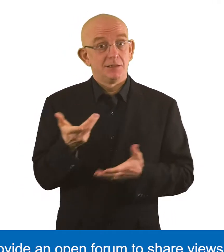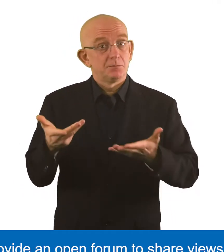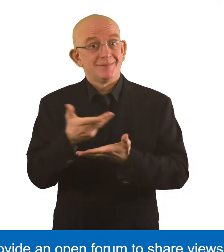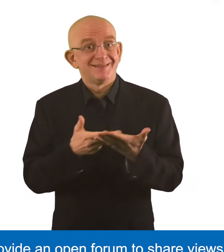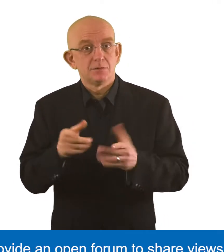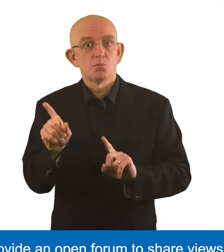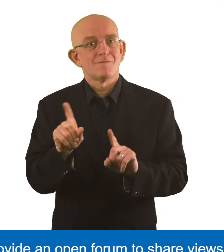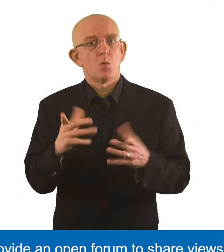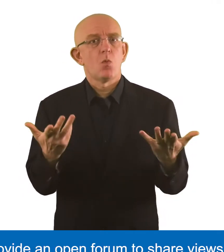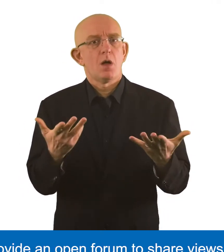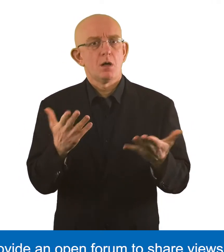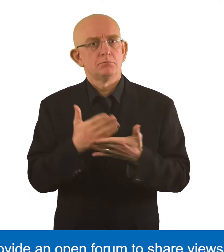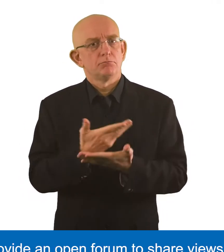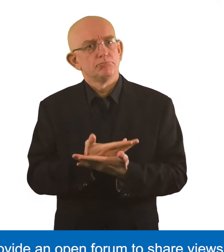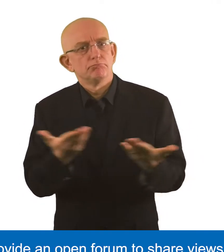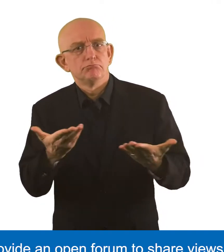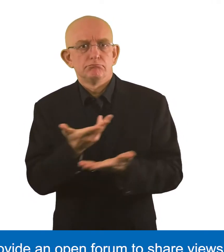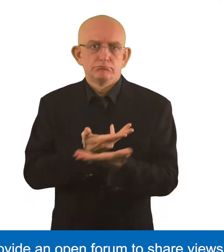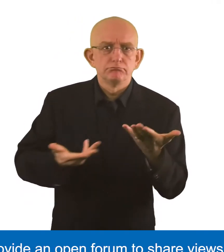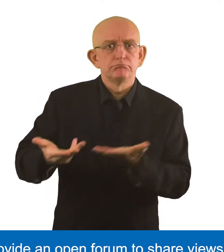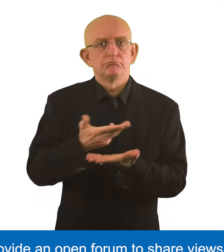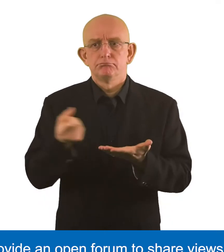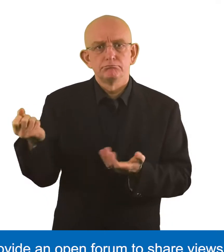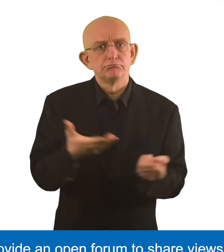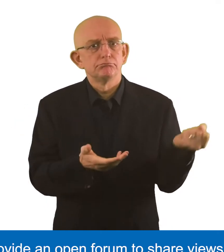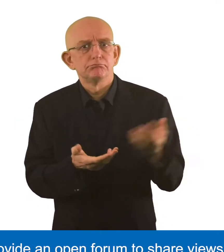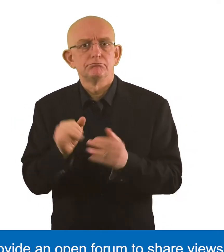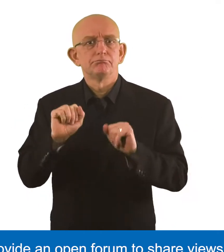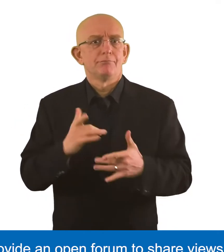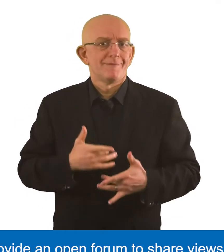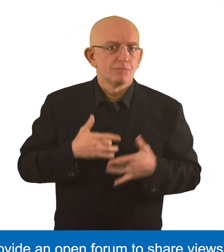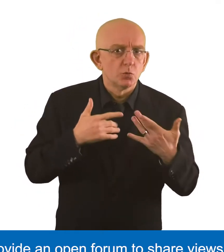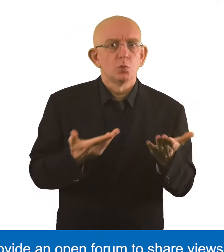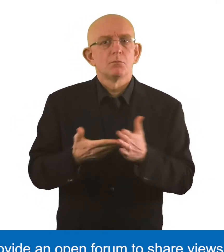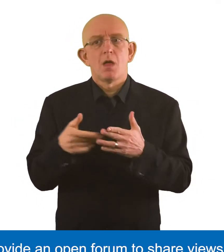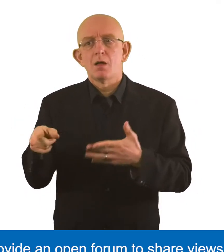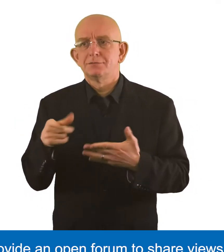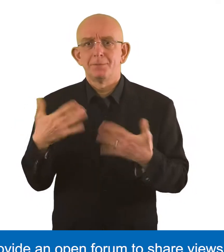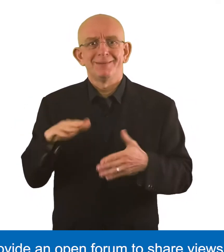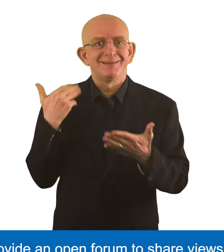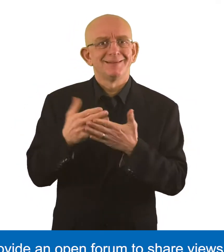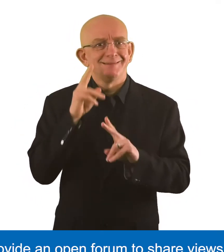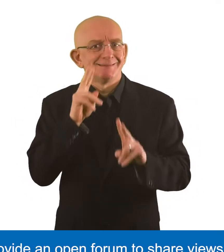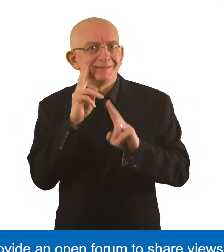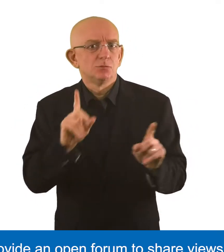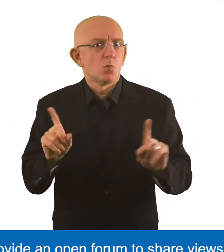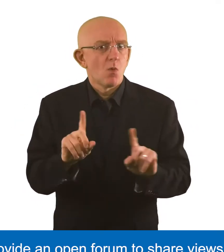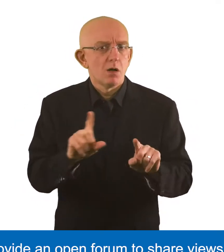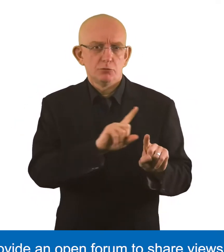The meetings will provide an open forum to share views and experience across all policies and services that affect